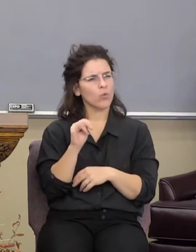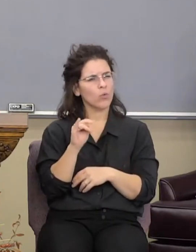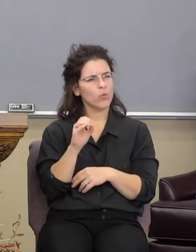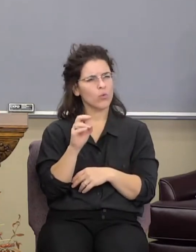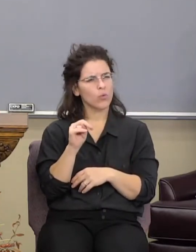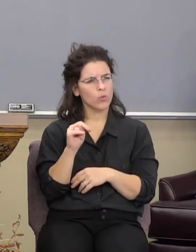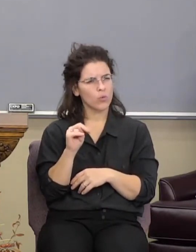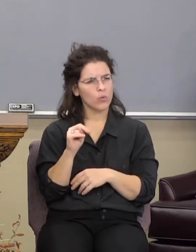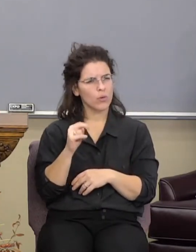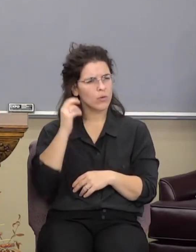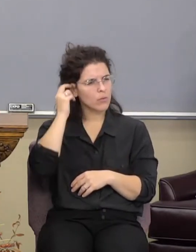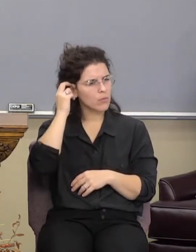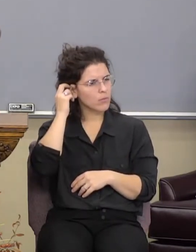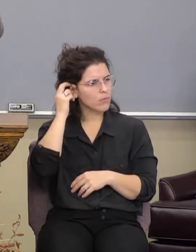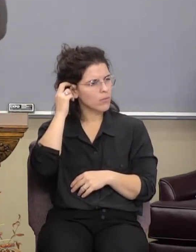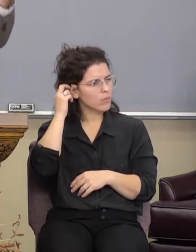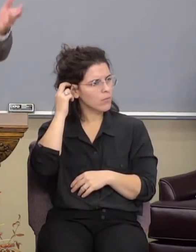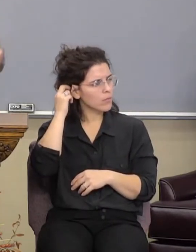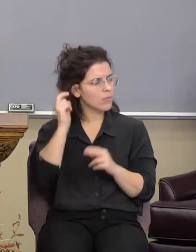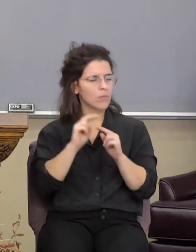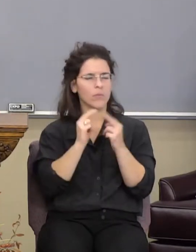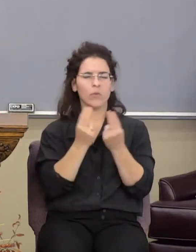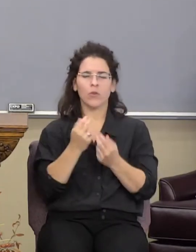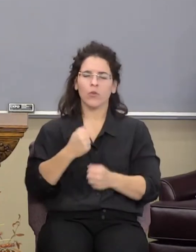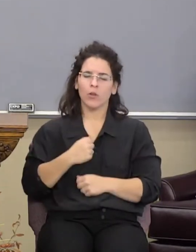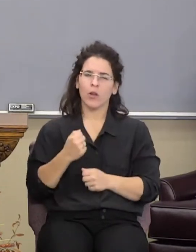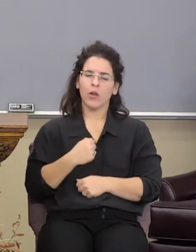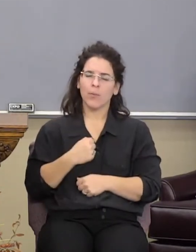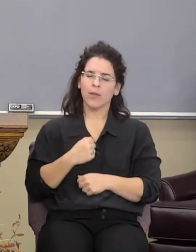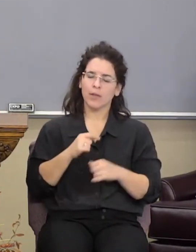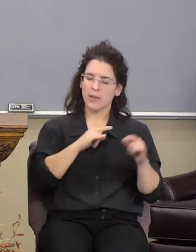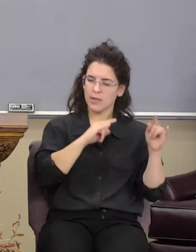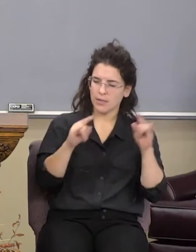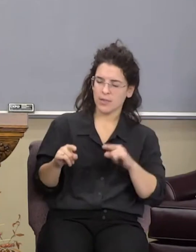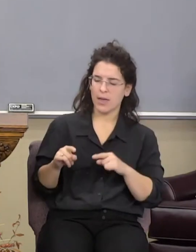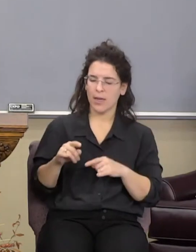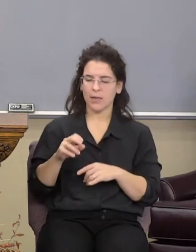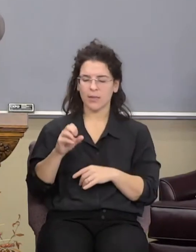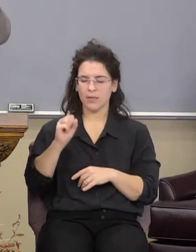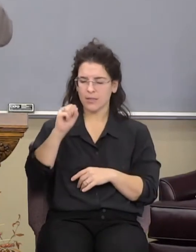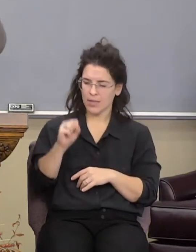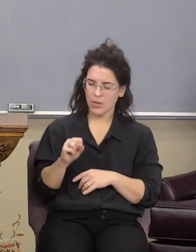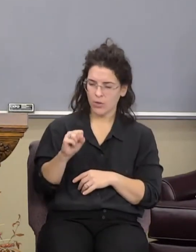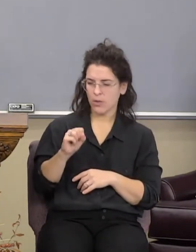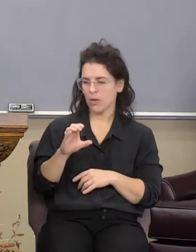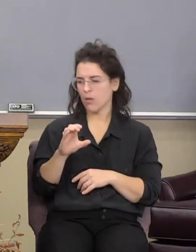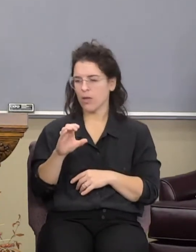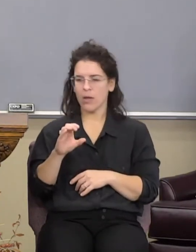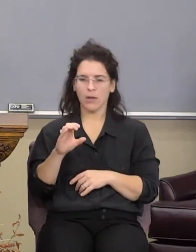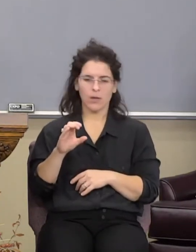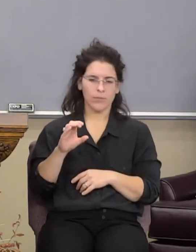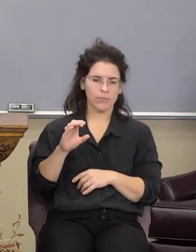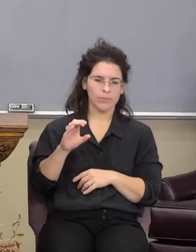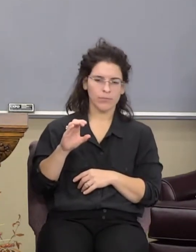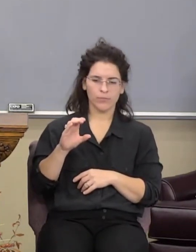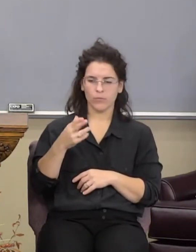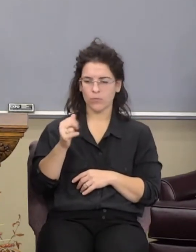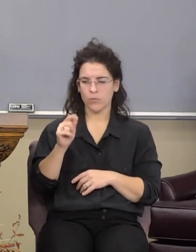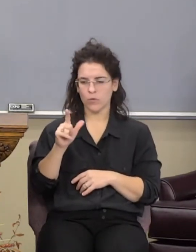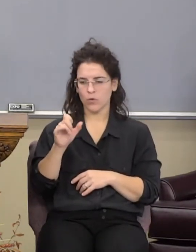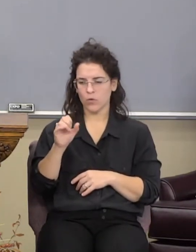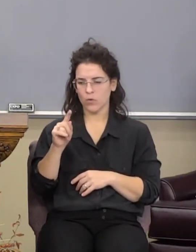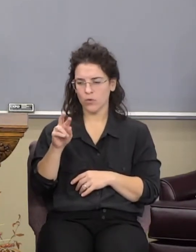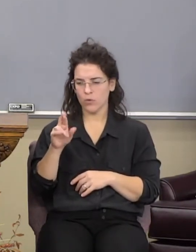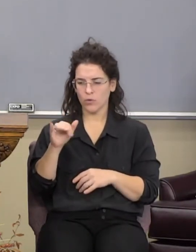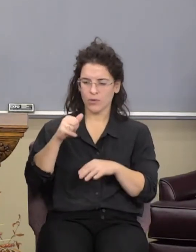Fort Wagner, Morris Island, south of Charleston, South Carolina, okay? And they sent thousands of troops. This